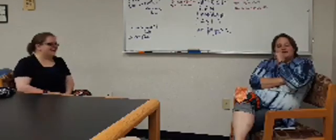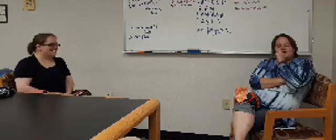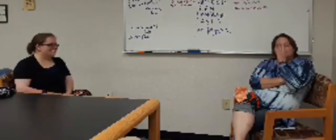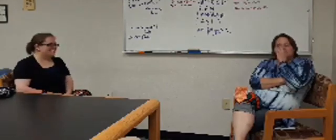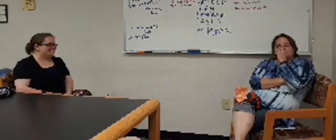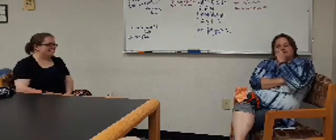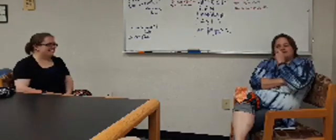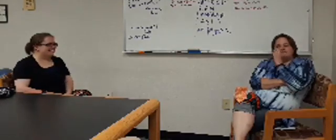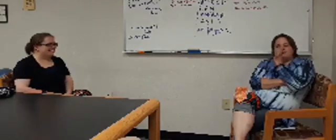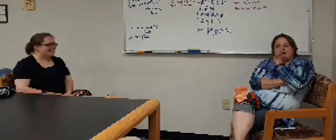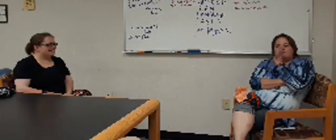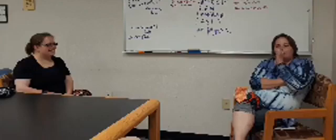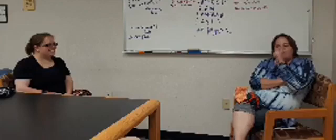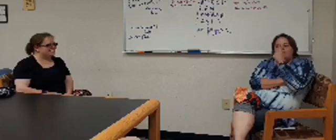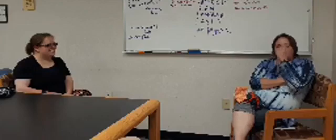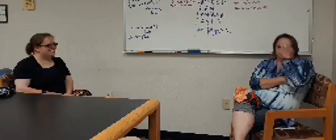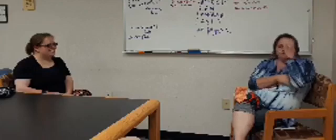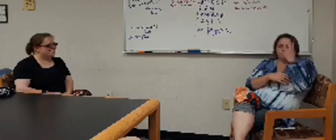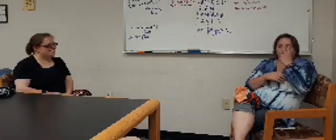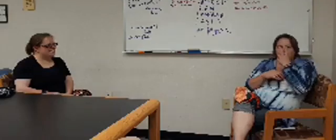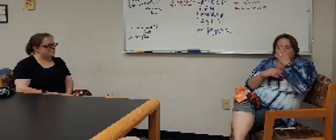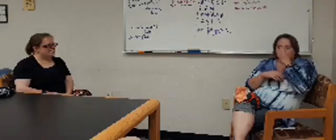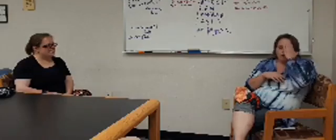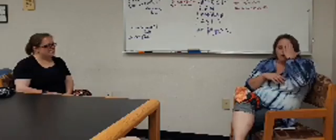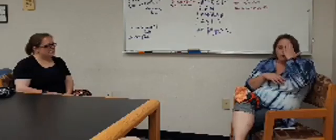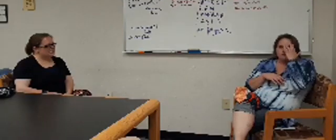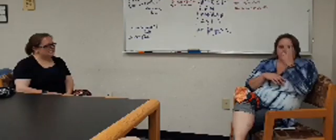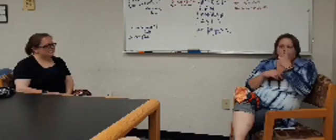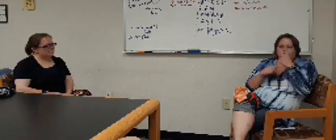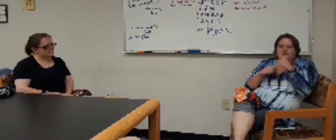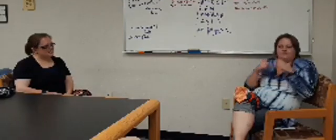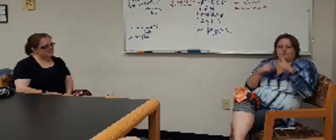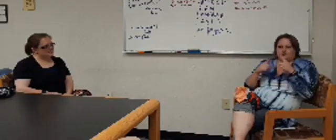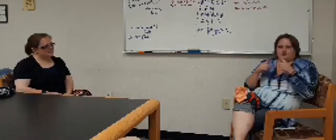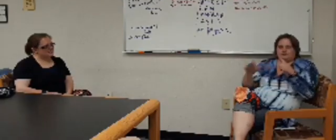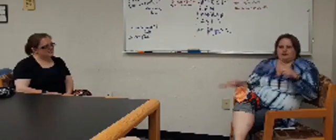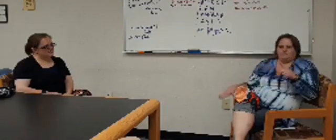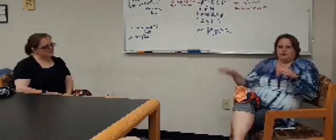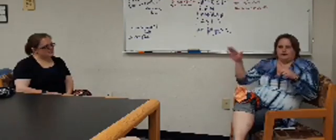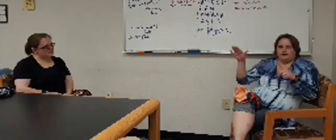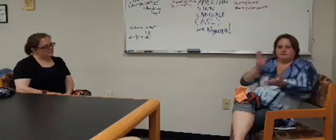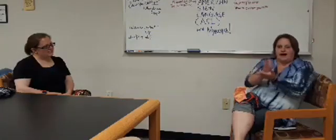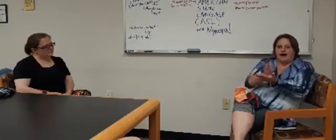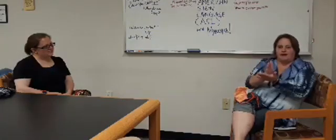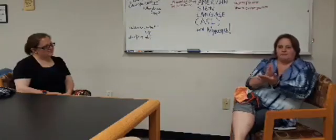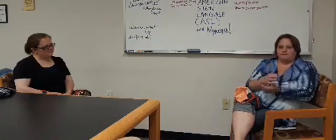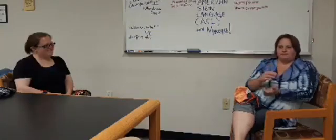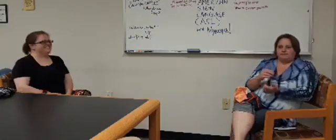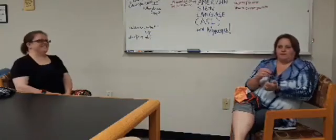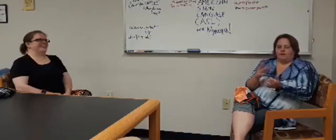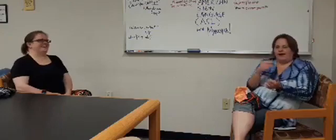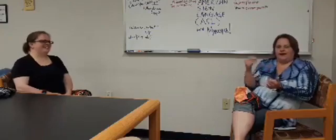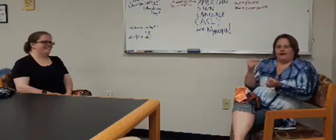what's funny? My mom only know 2 times. Stop! And